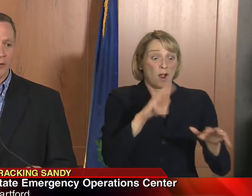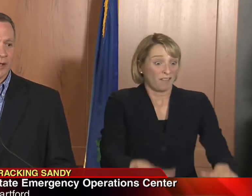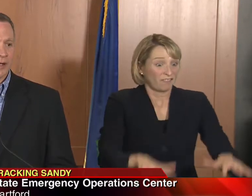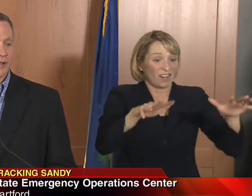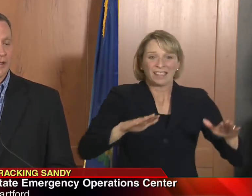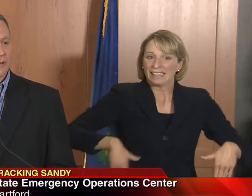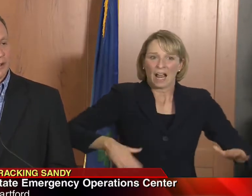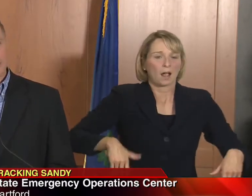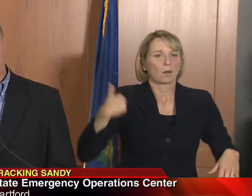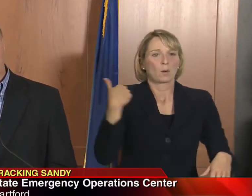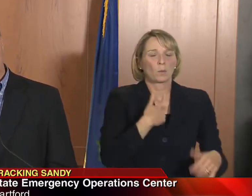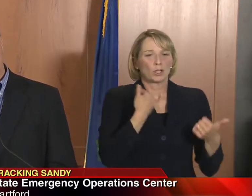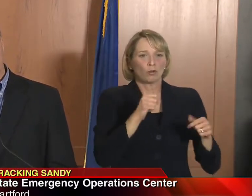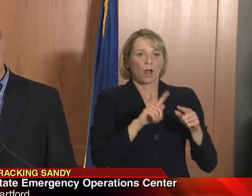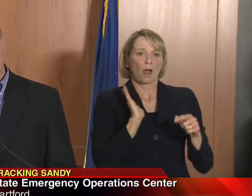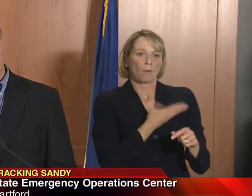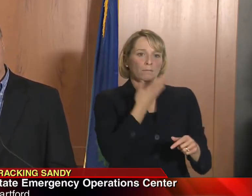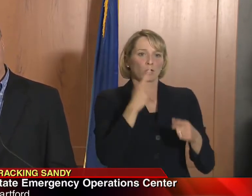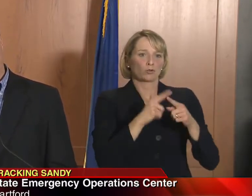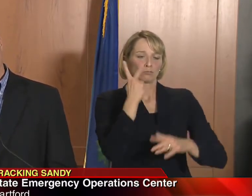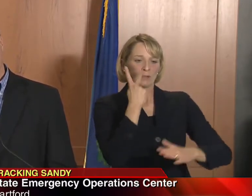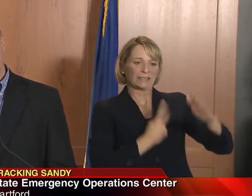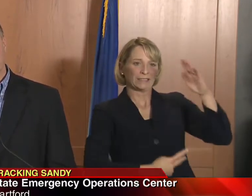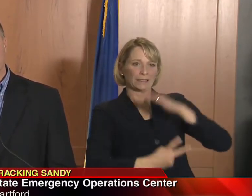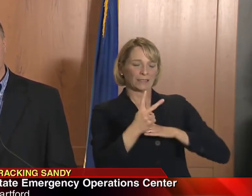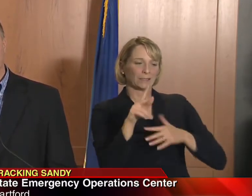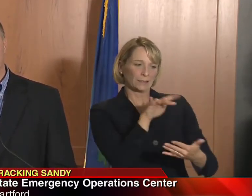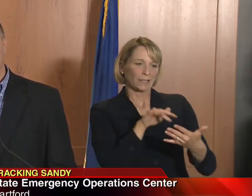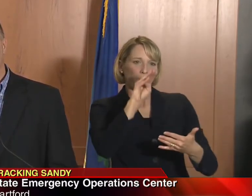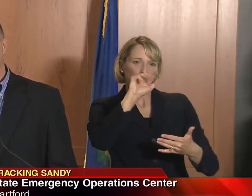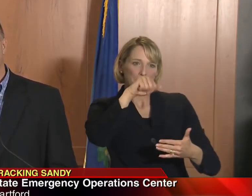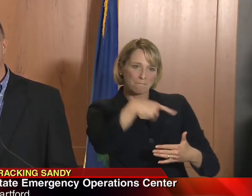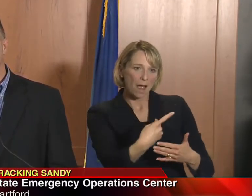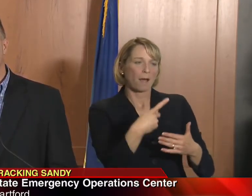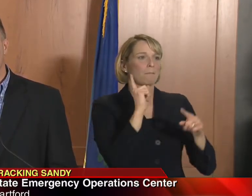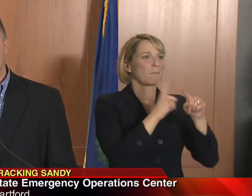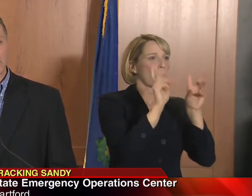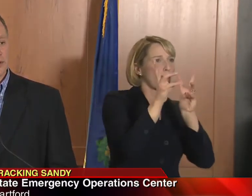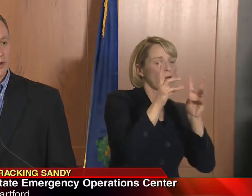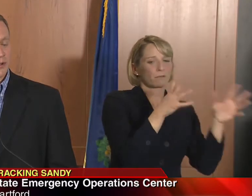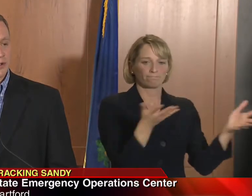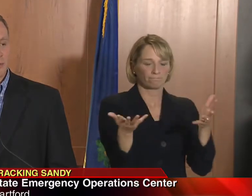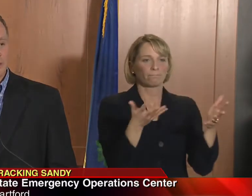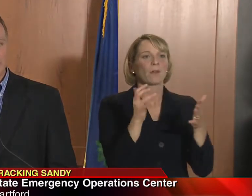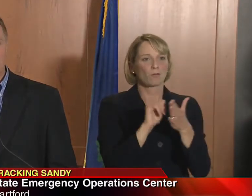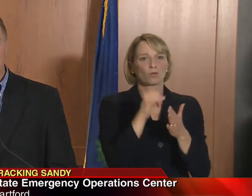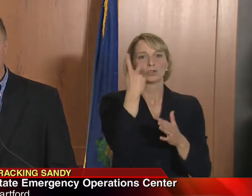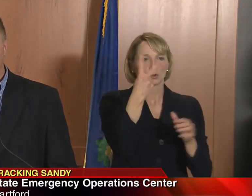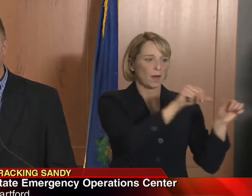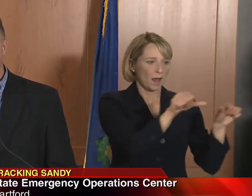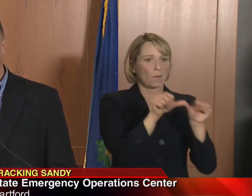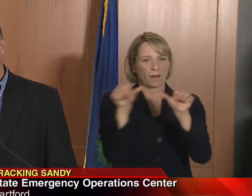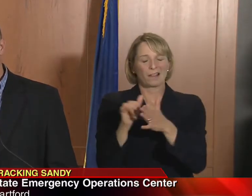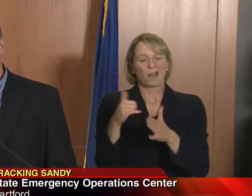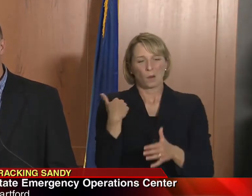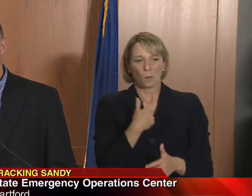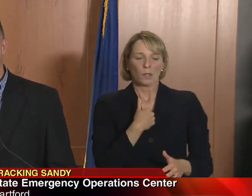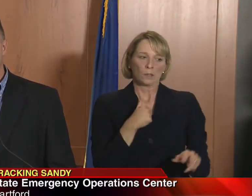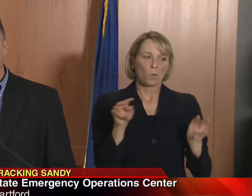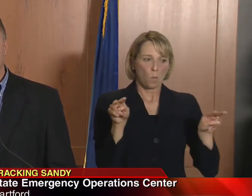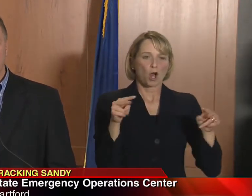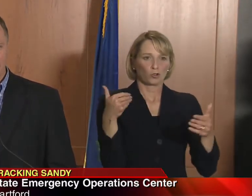at and evaluating based upon our infrastructure where those flood heights would leave us. And those are the two substations that have